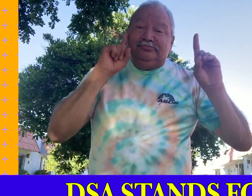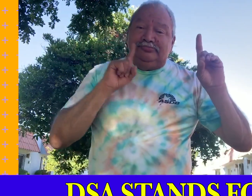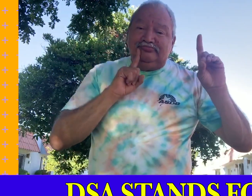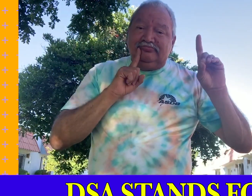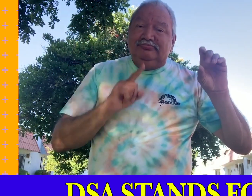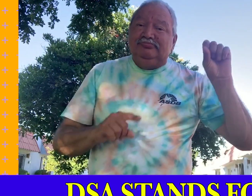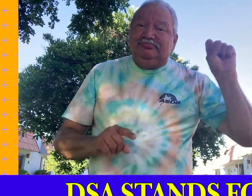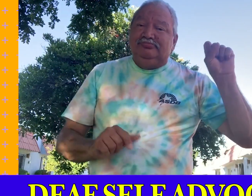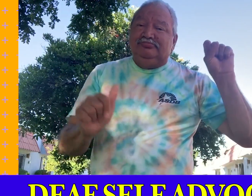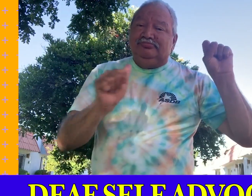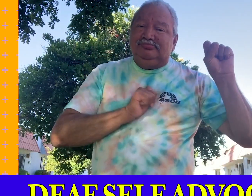DSA stands for Deaf